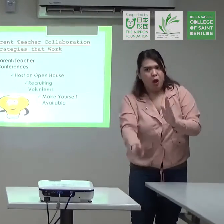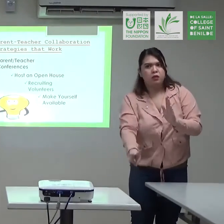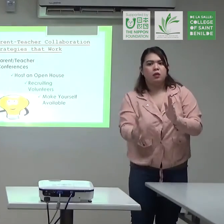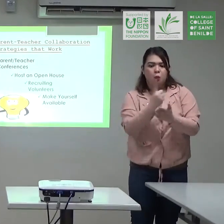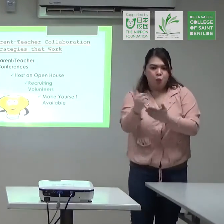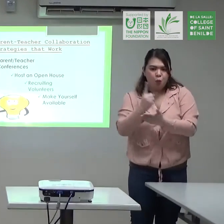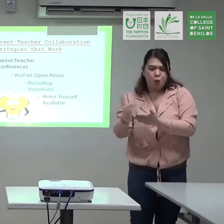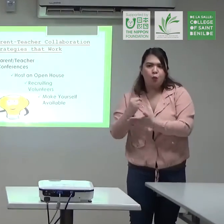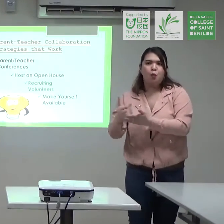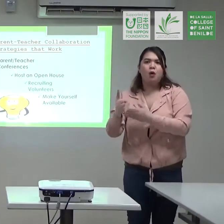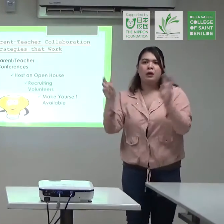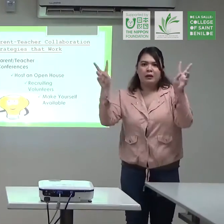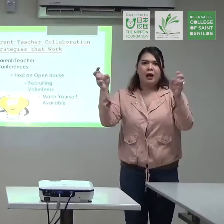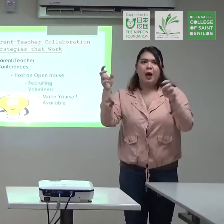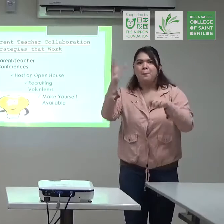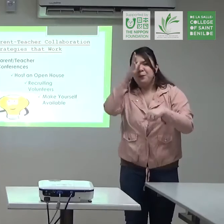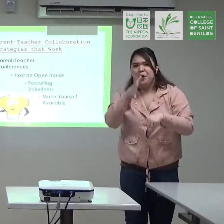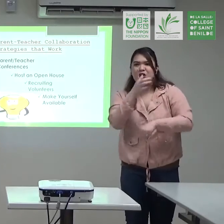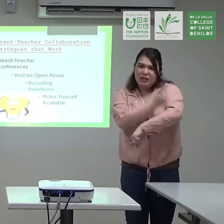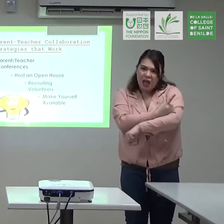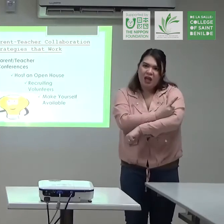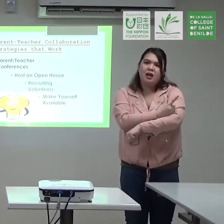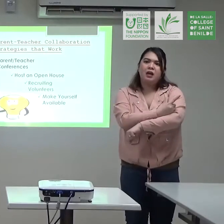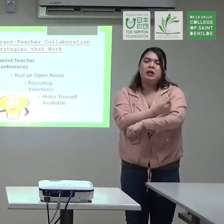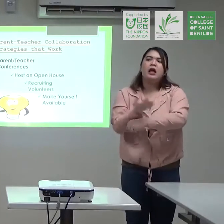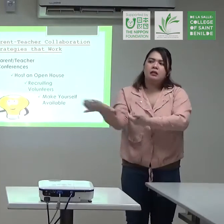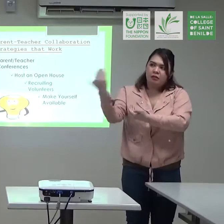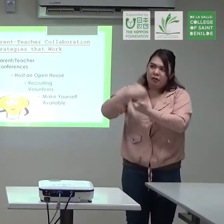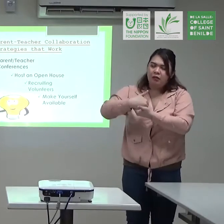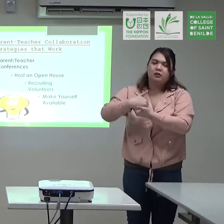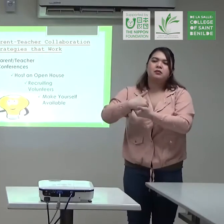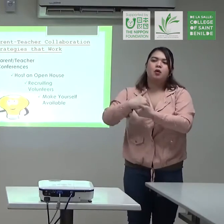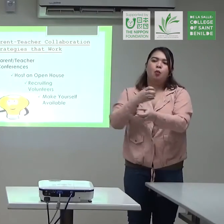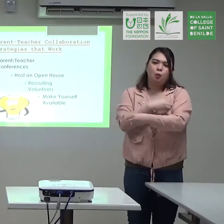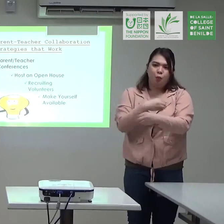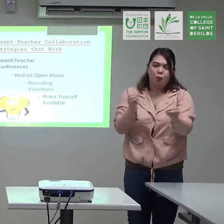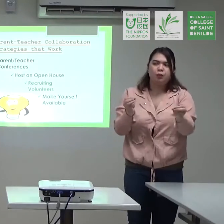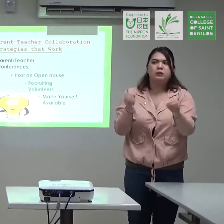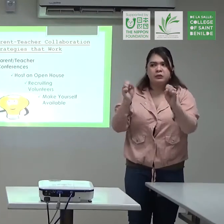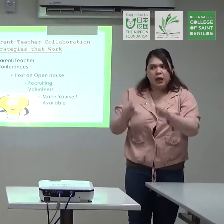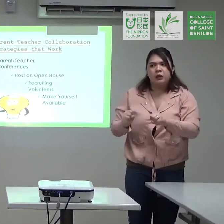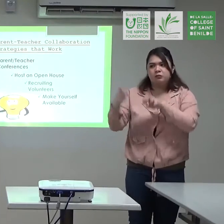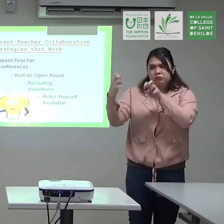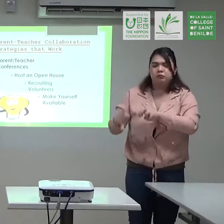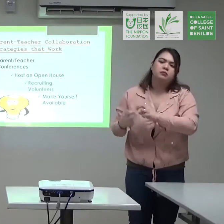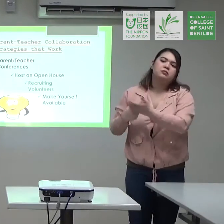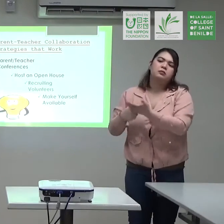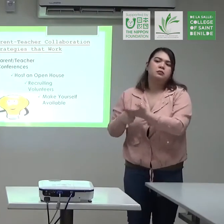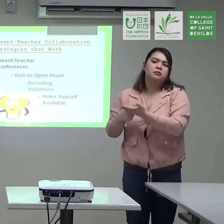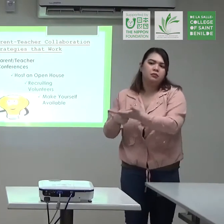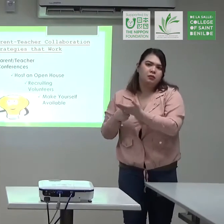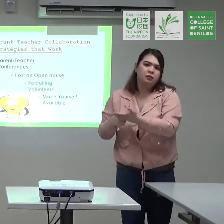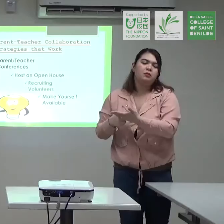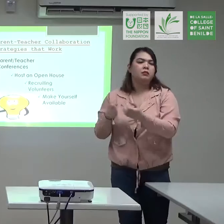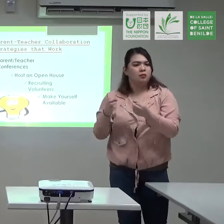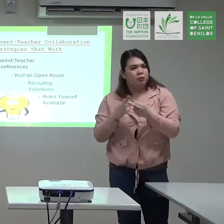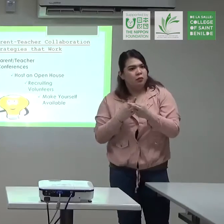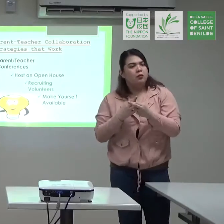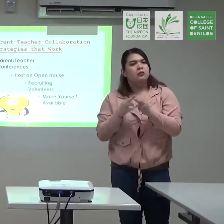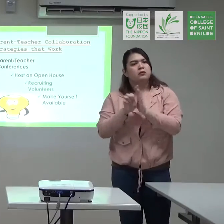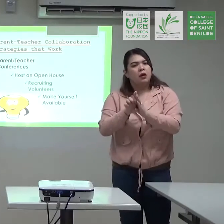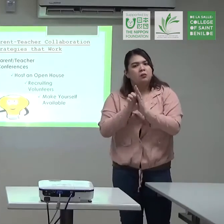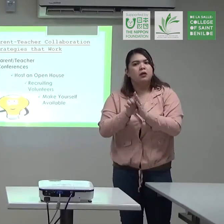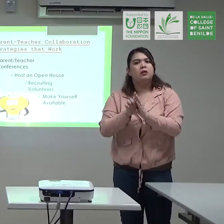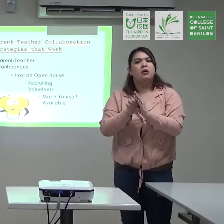for Parents Day. Parents hour, they can come to tell your students, they can come and see me. Or, especially, call